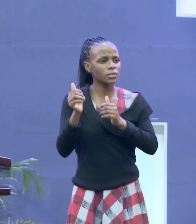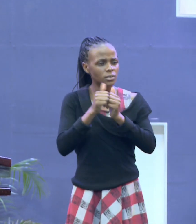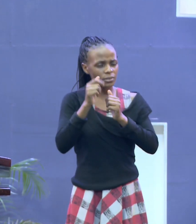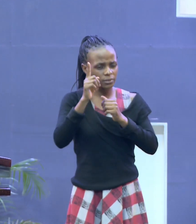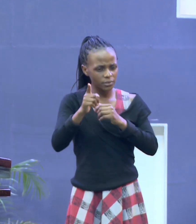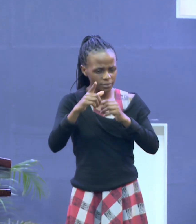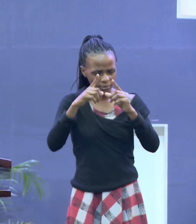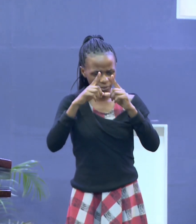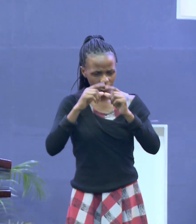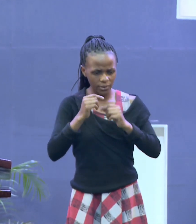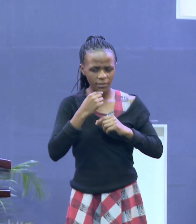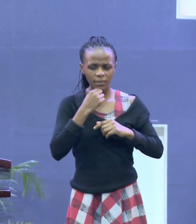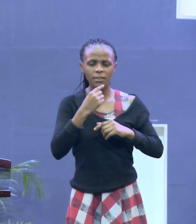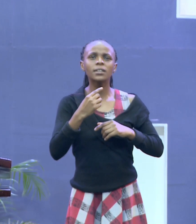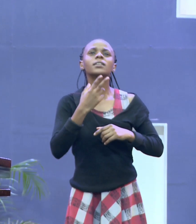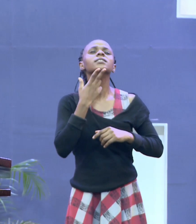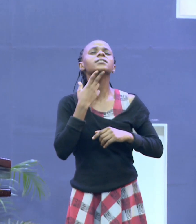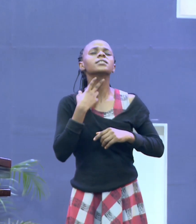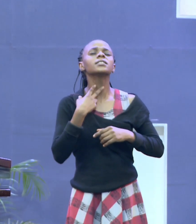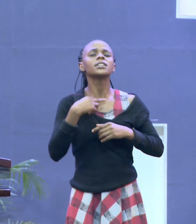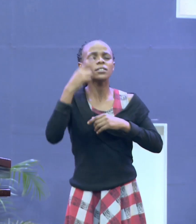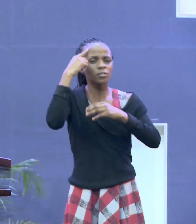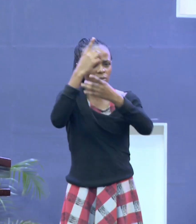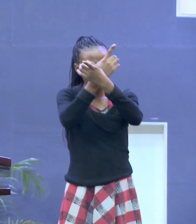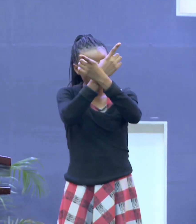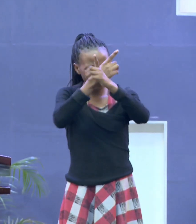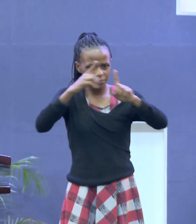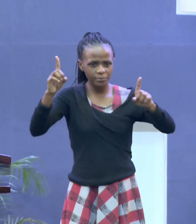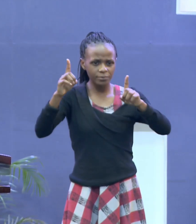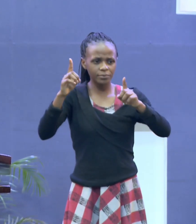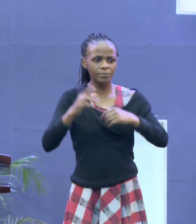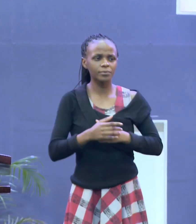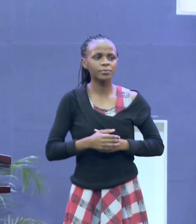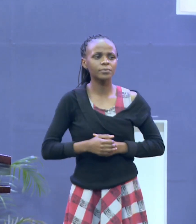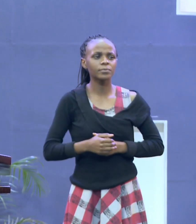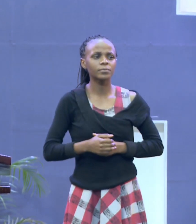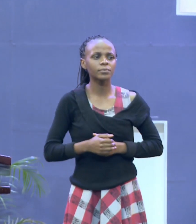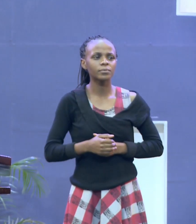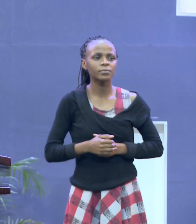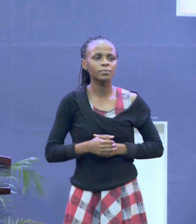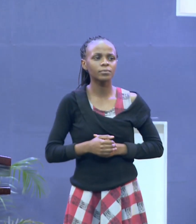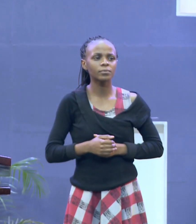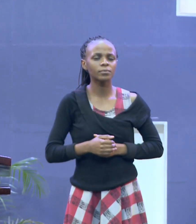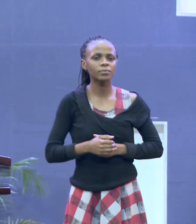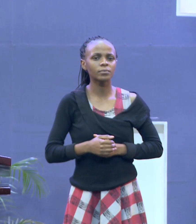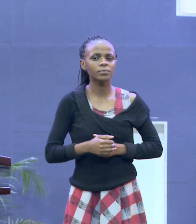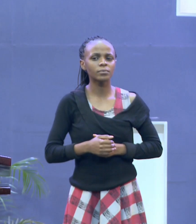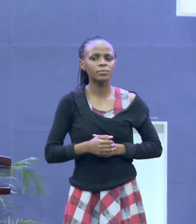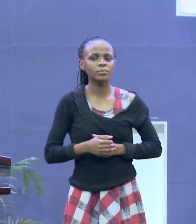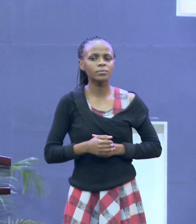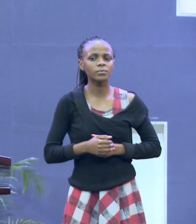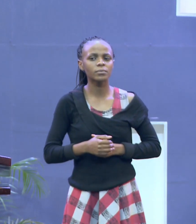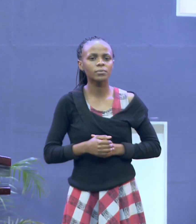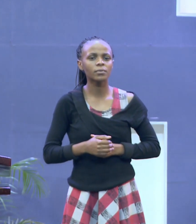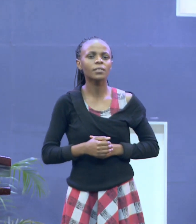ekigambo ekigamba the need for deliverance. Njagala gabana nawe ekigambo ekigamba obwetaavu bw'okusumululwa.